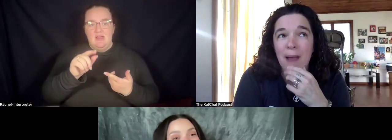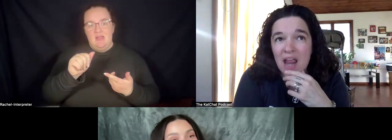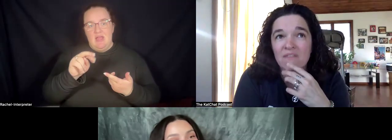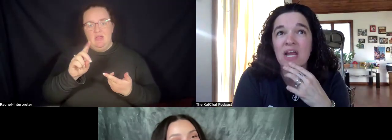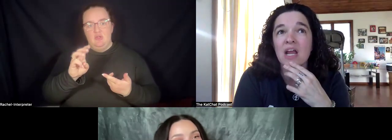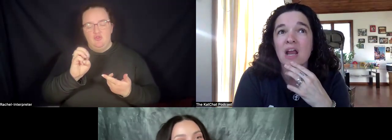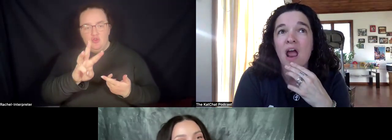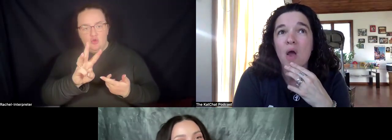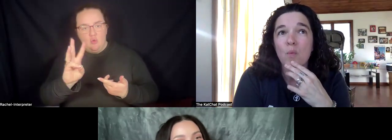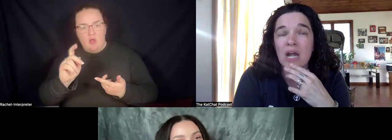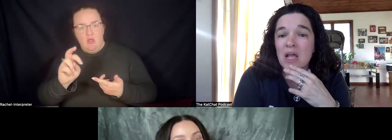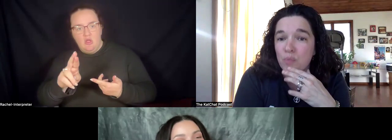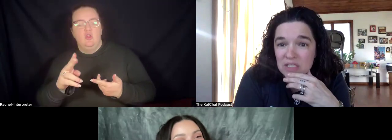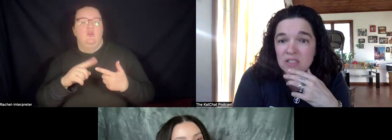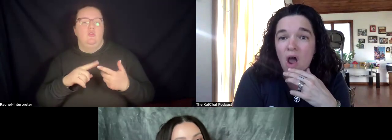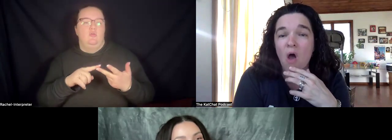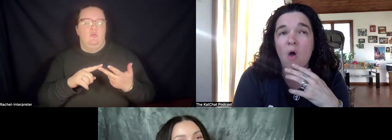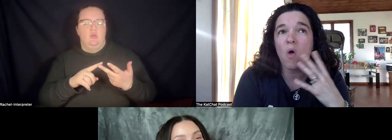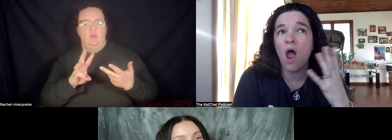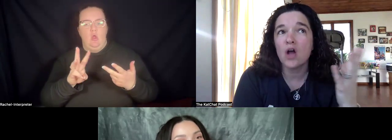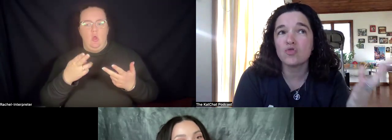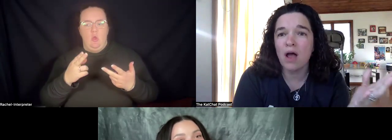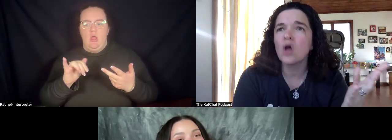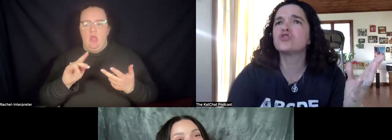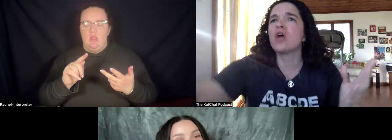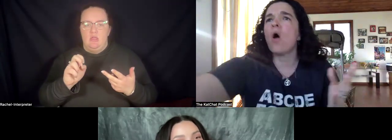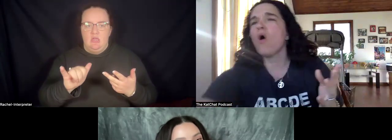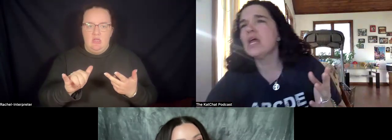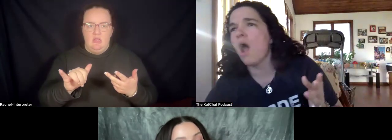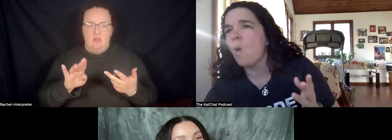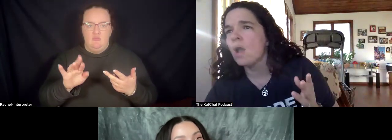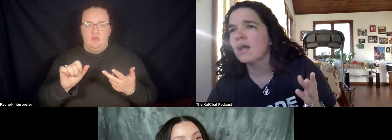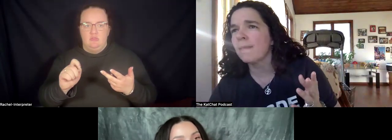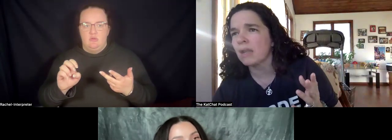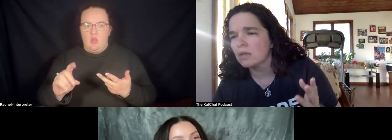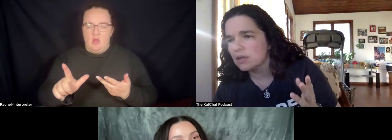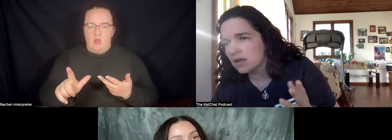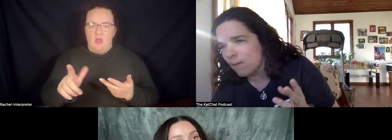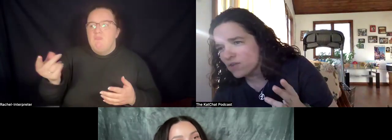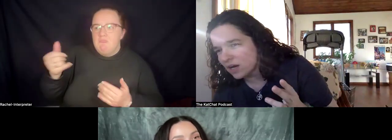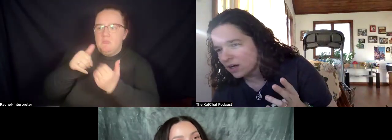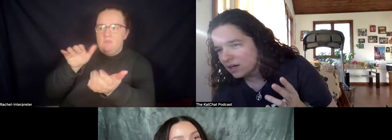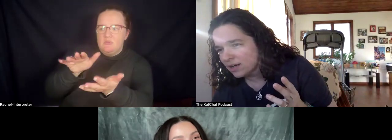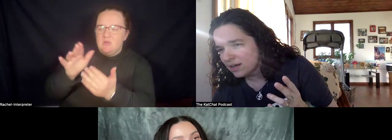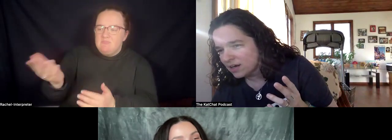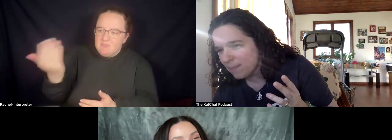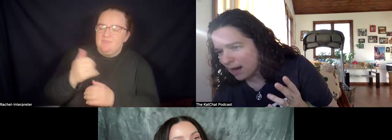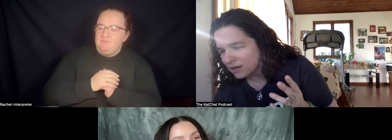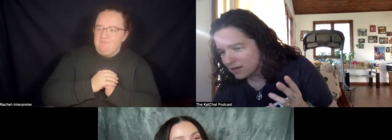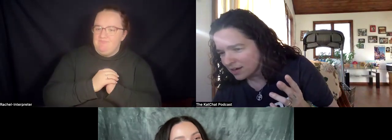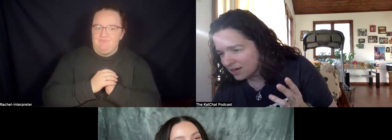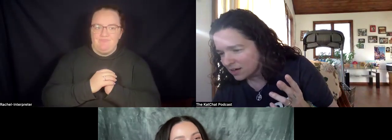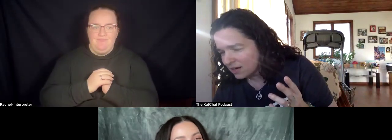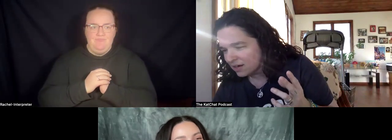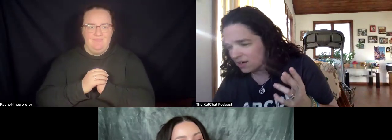Ryan Wow. Levy, Whitney Bristow. Oreo, come on, come over here. Come